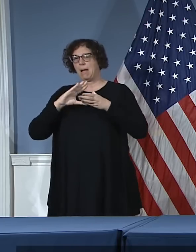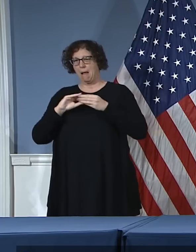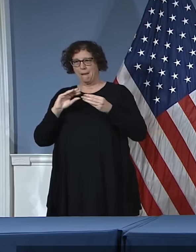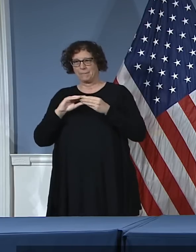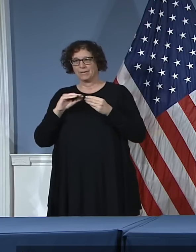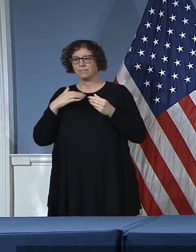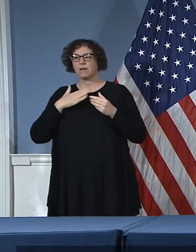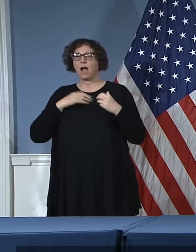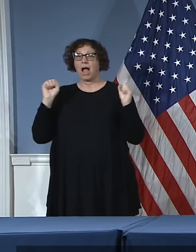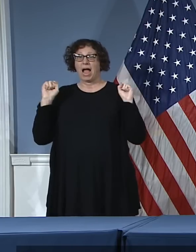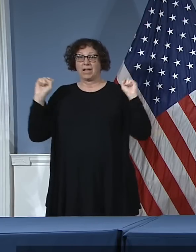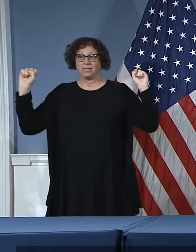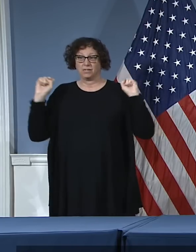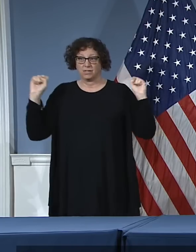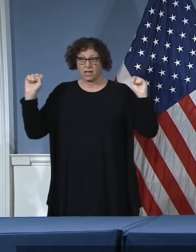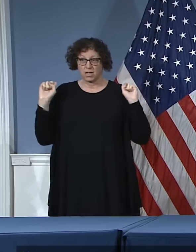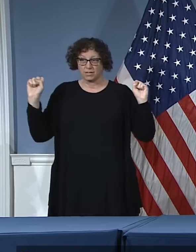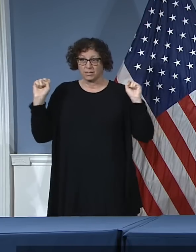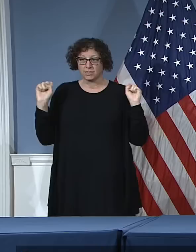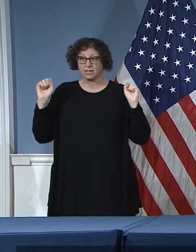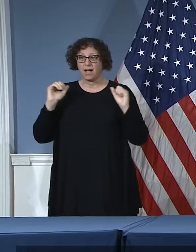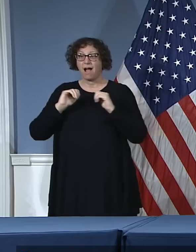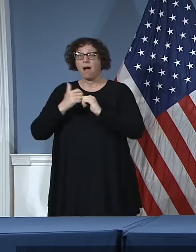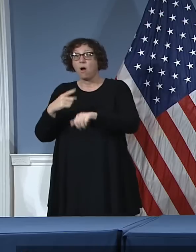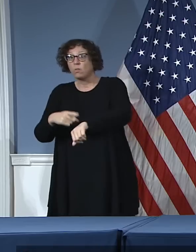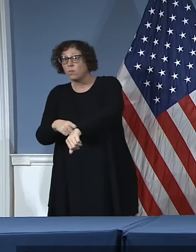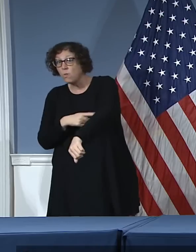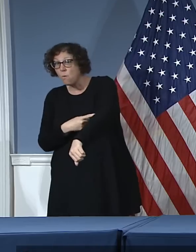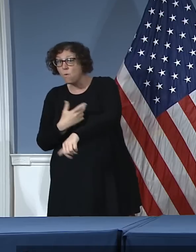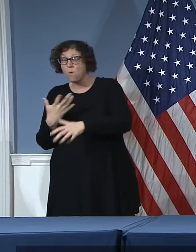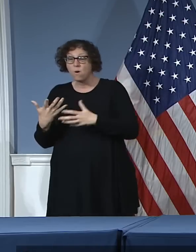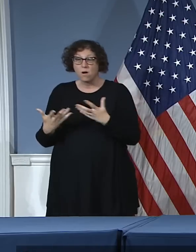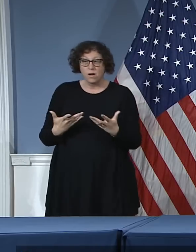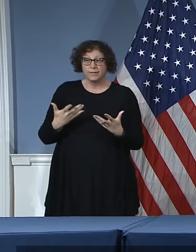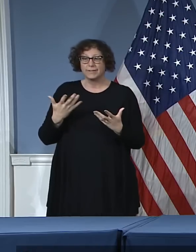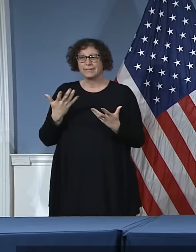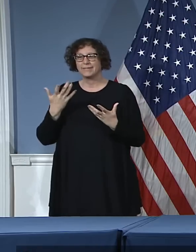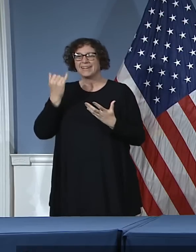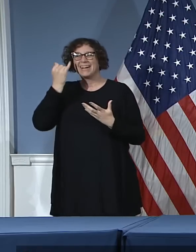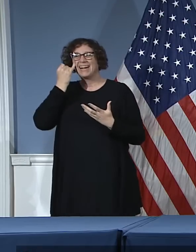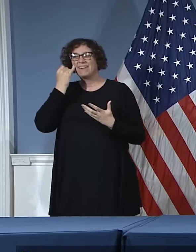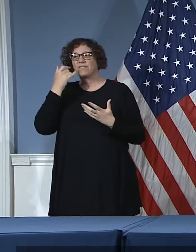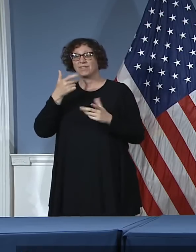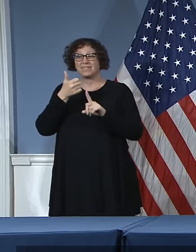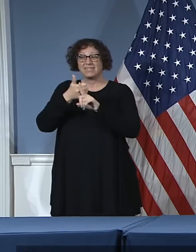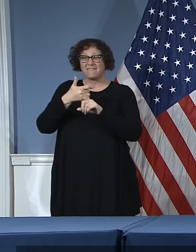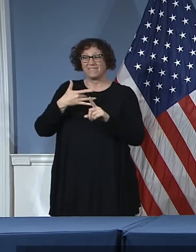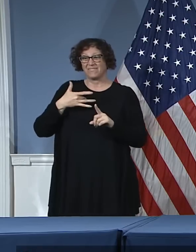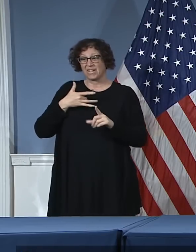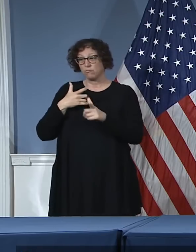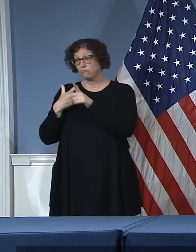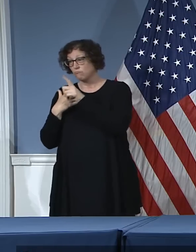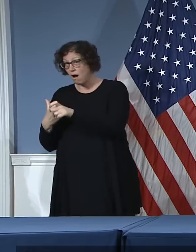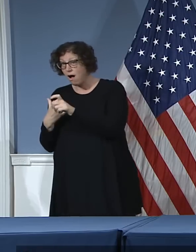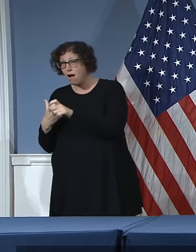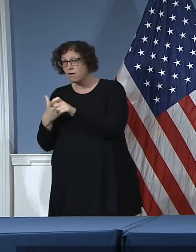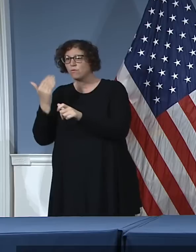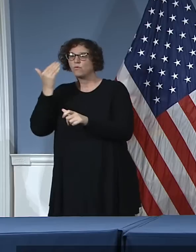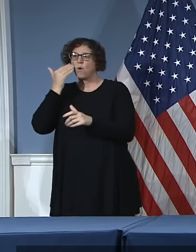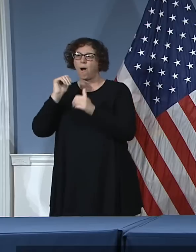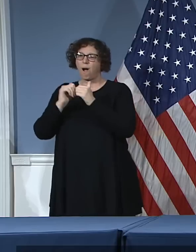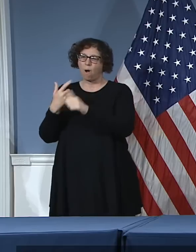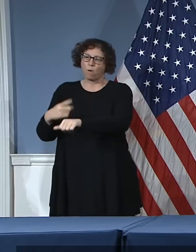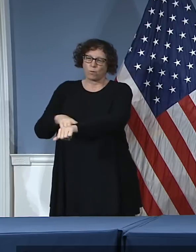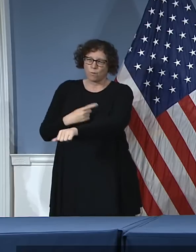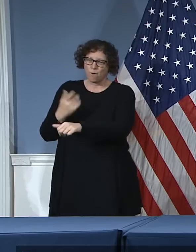ride know how long their bike ride is. People go for a walk know how long their walk is. You know what? If you're exercising now and you have a basic thing you